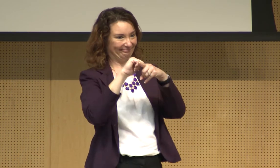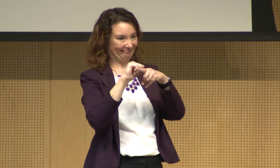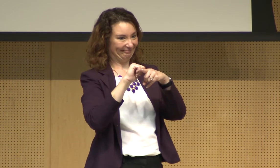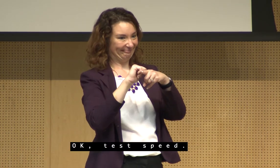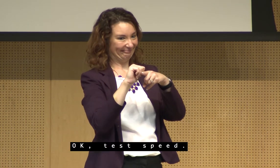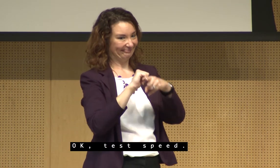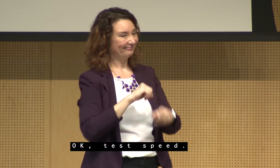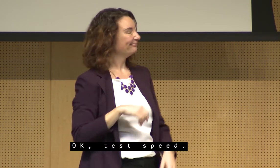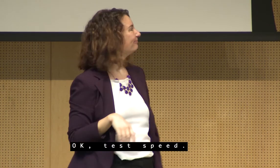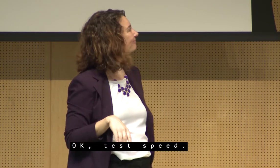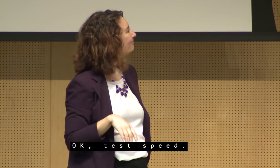Okay, test speed.